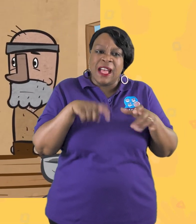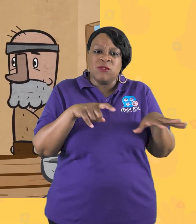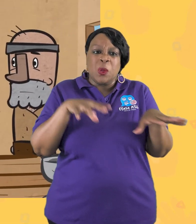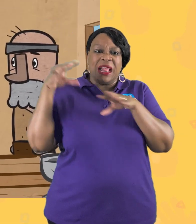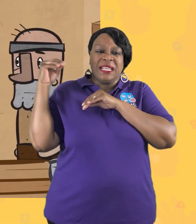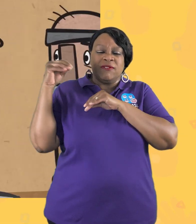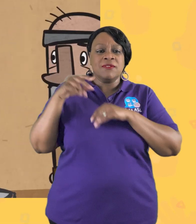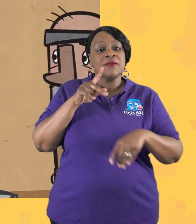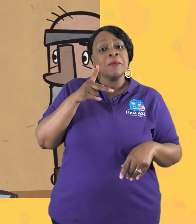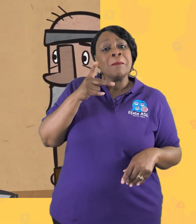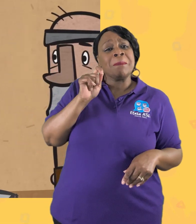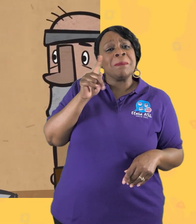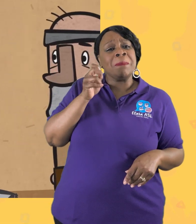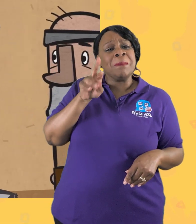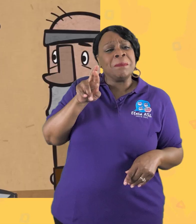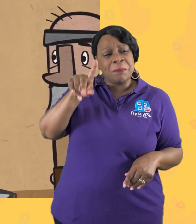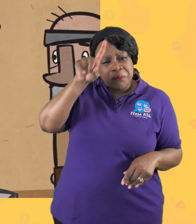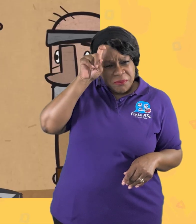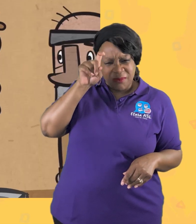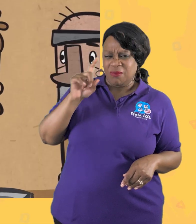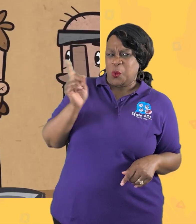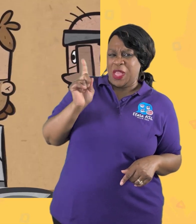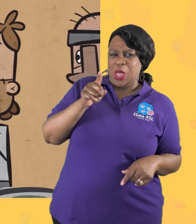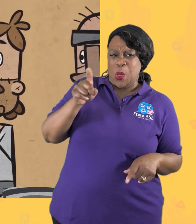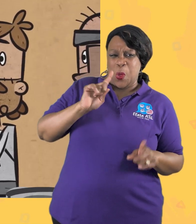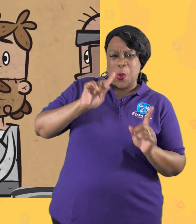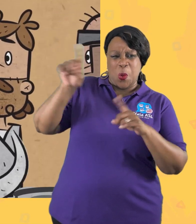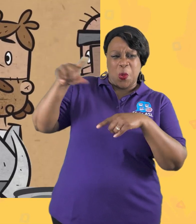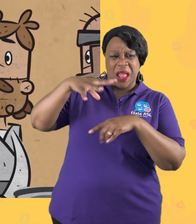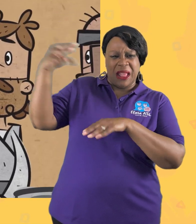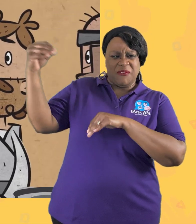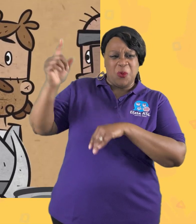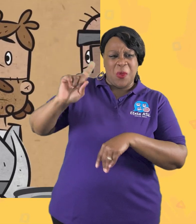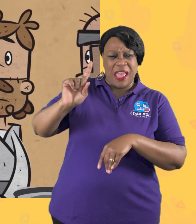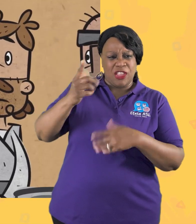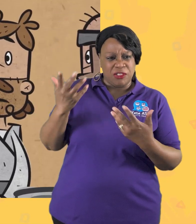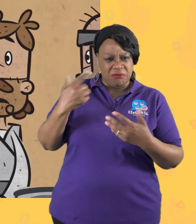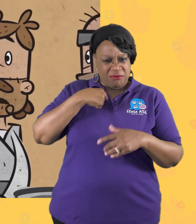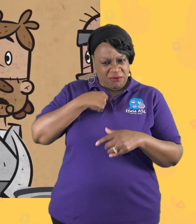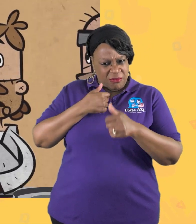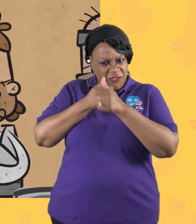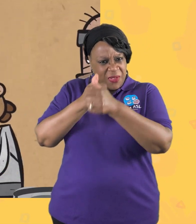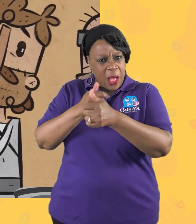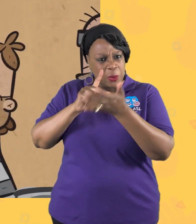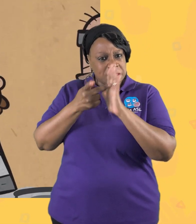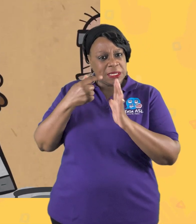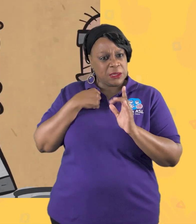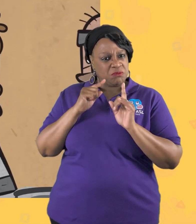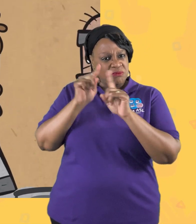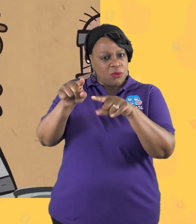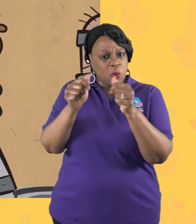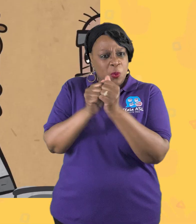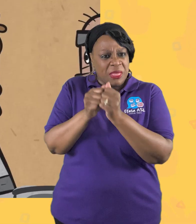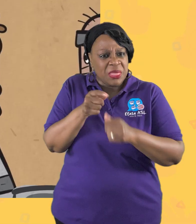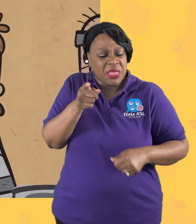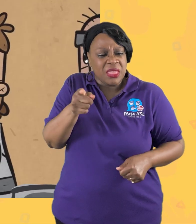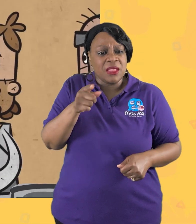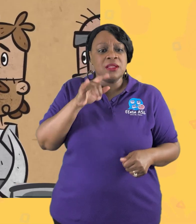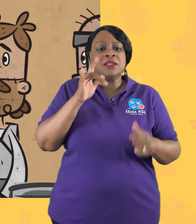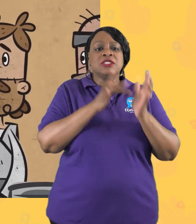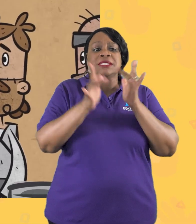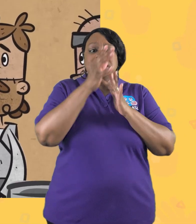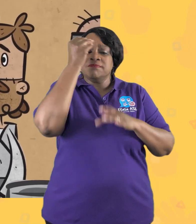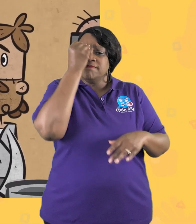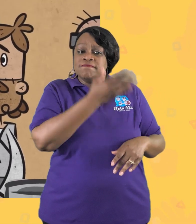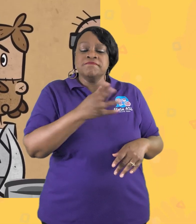Peter asked, "Where are you going?" Jesus told him Peter couldn't follow him now, What? but that he